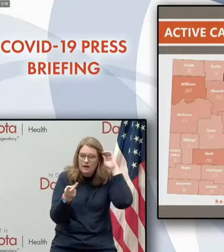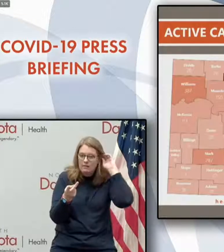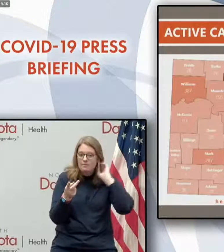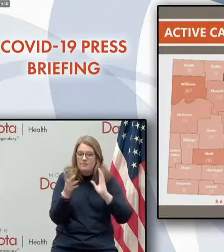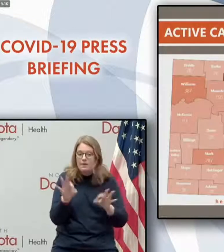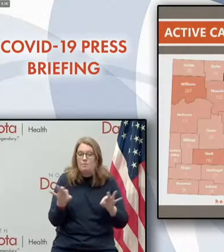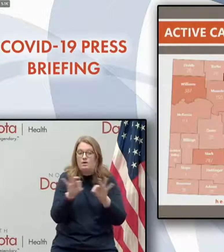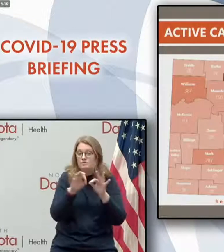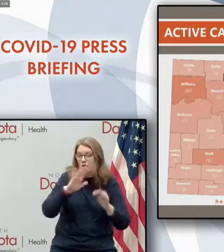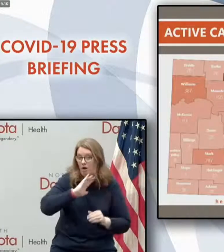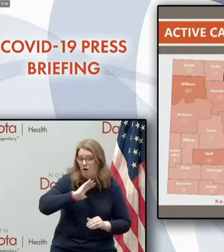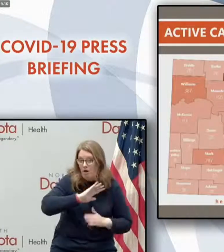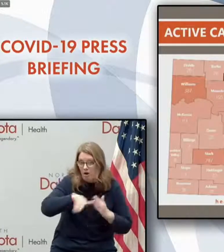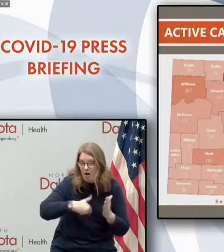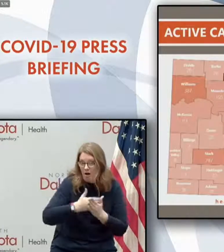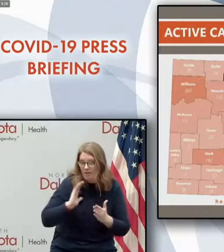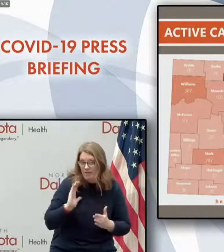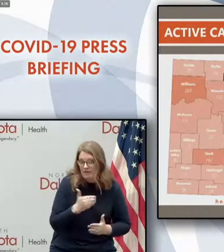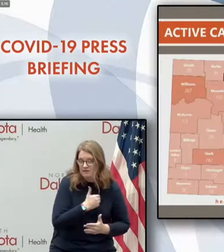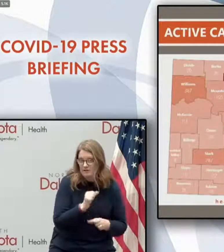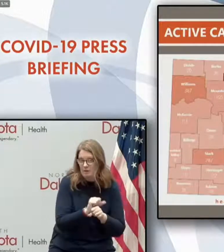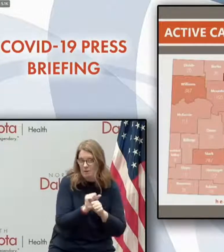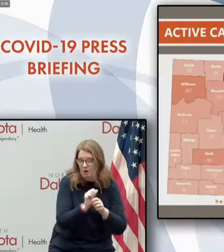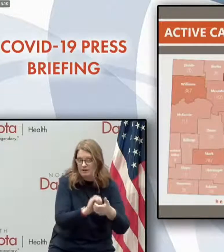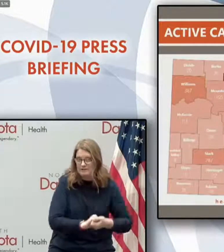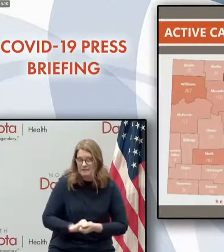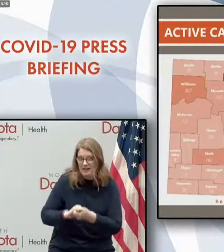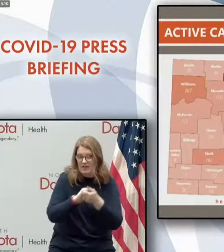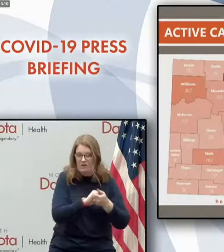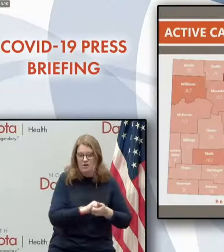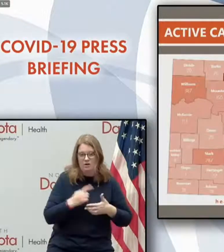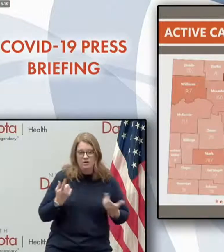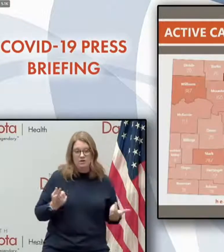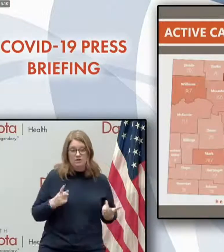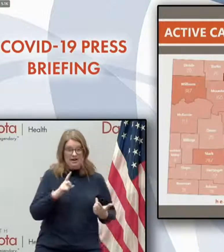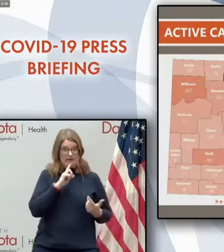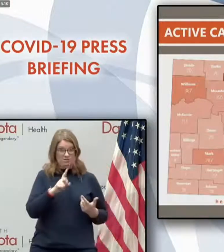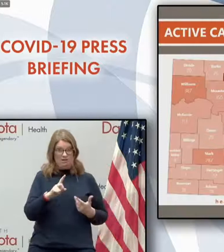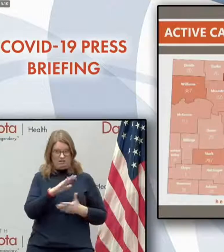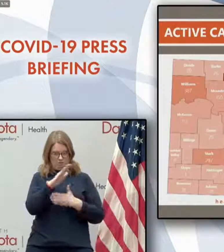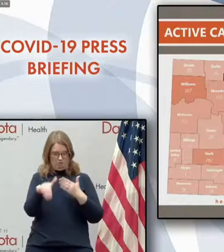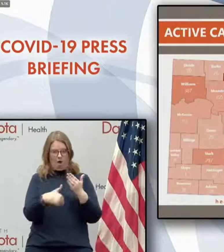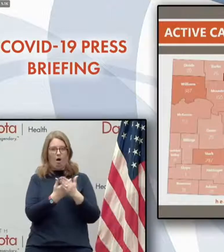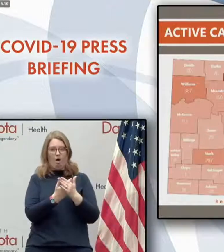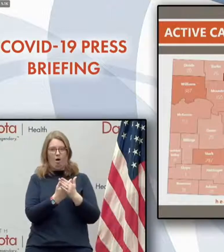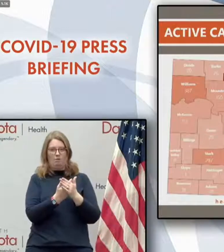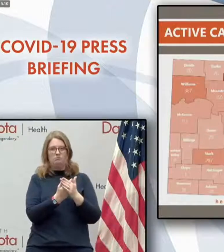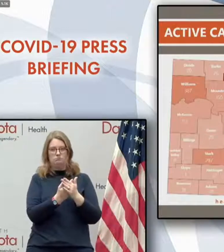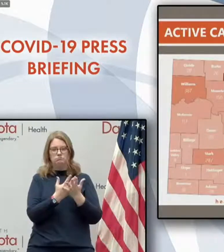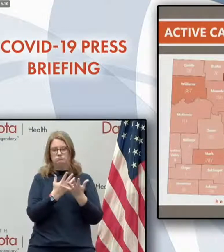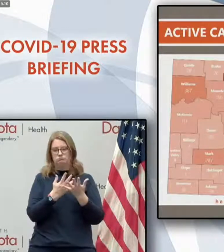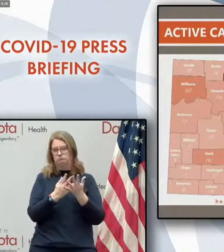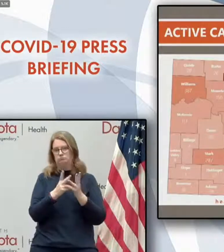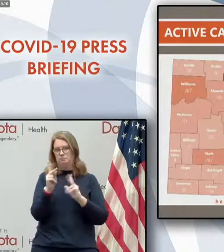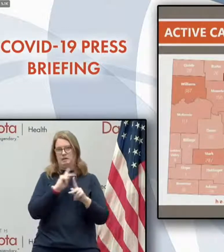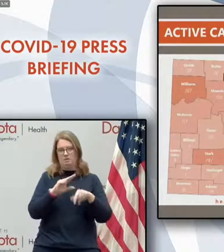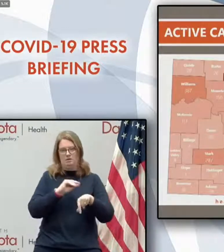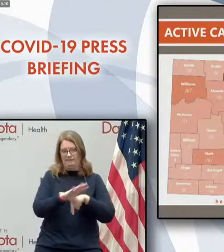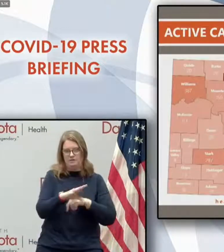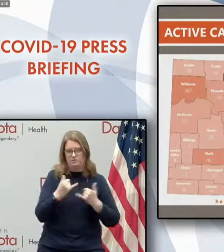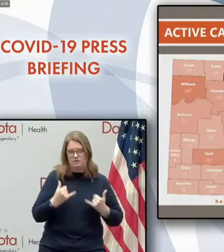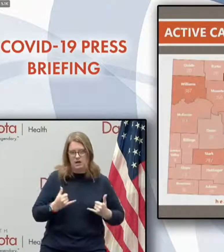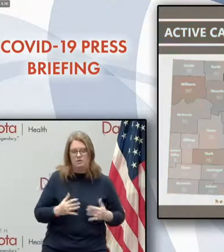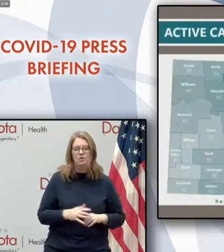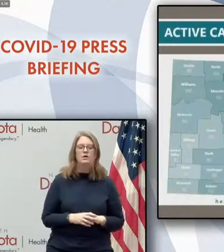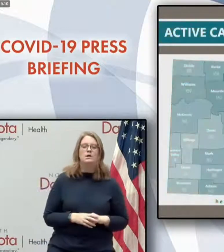to be acting together, and there isn't really a spot in the state that's unaffected by the level of community spread that we have right now. When we